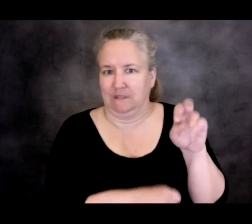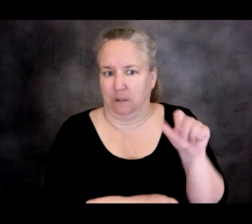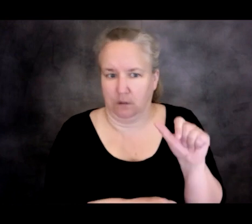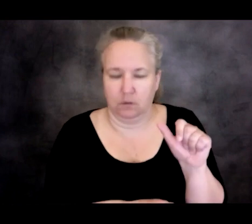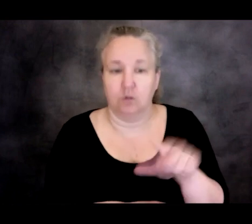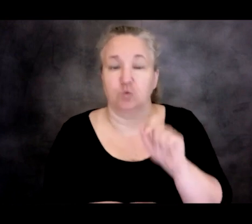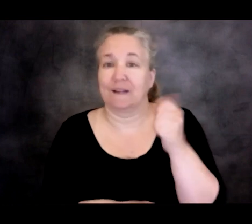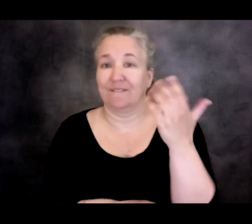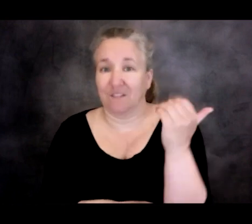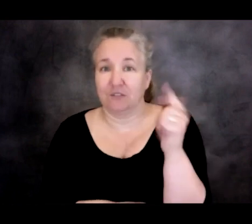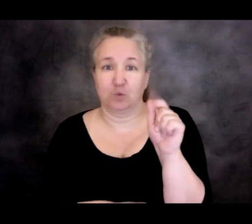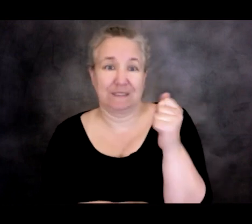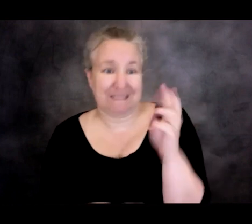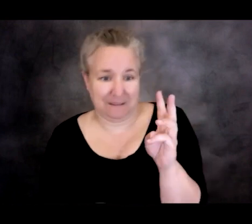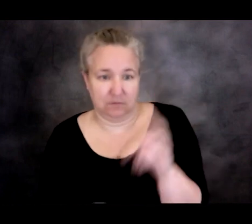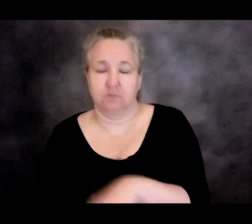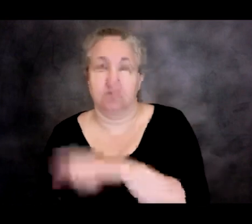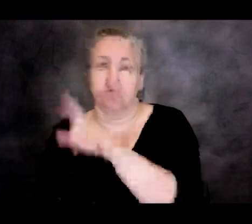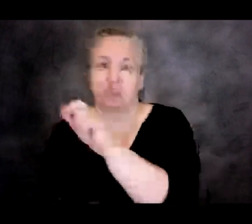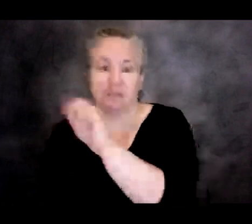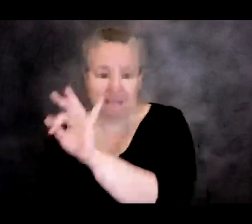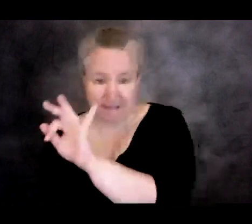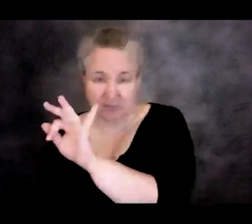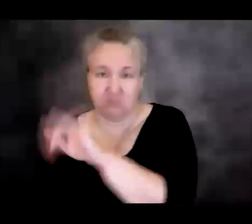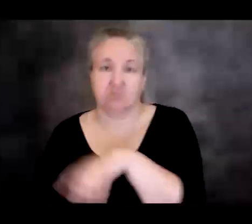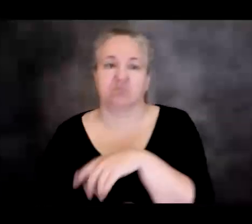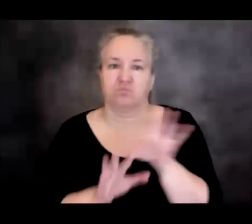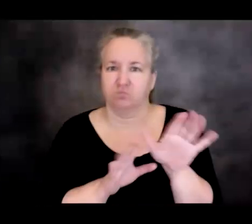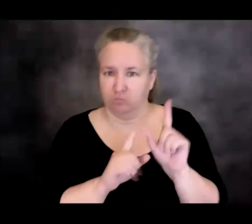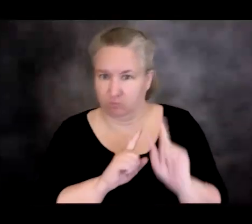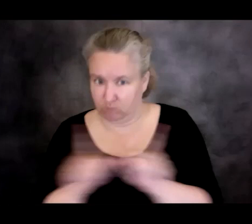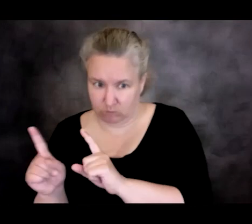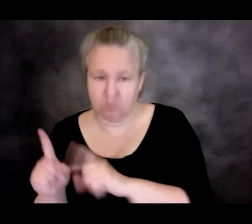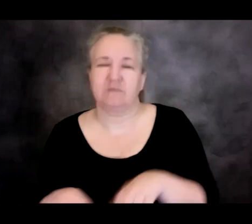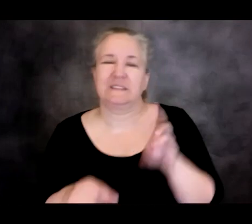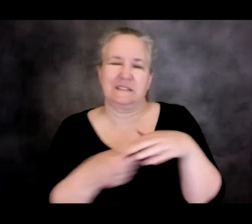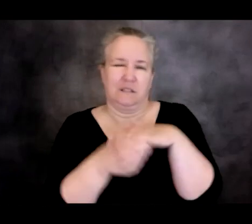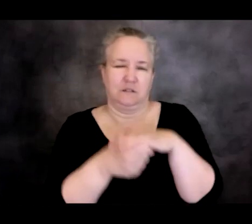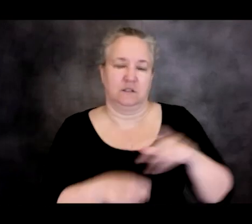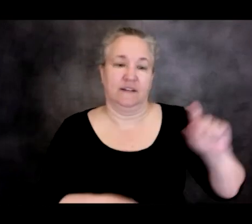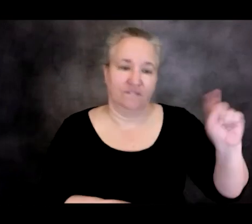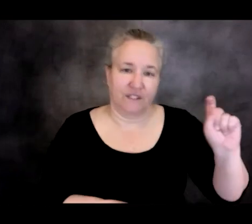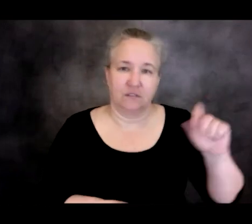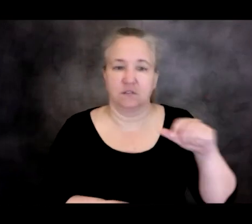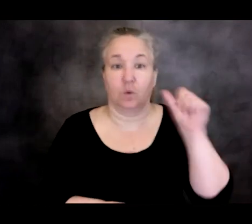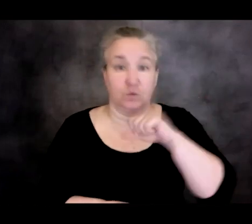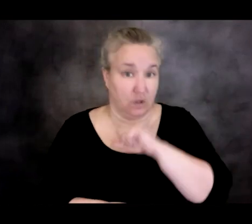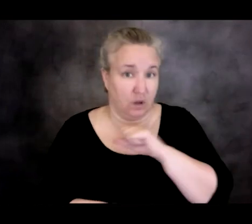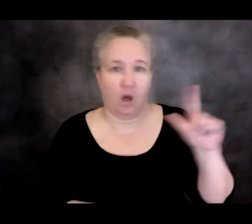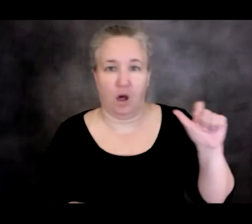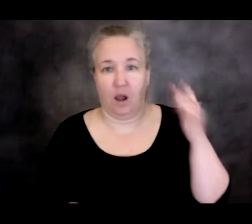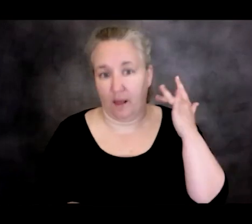2015, 16, and 2019, in 6 sites in Phoenix, Arizona, and Los Angeles,